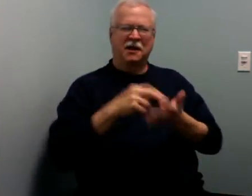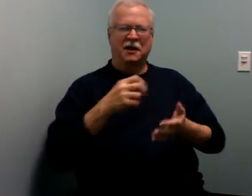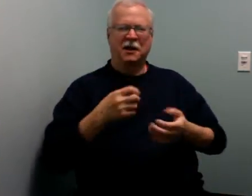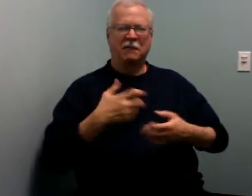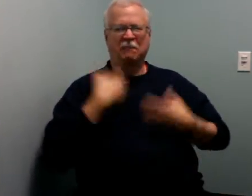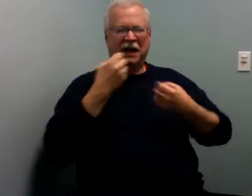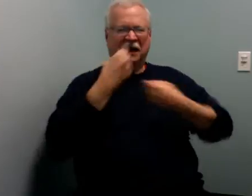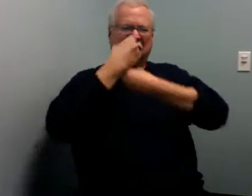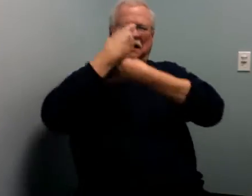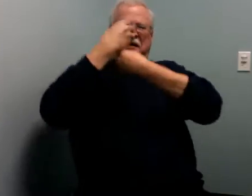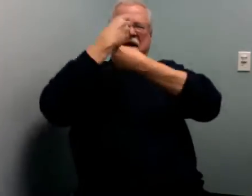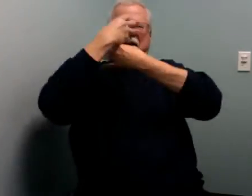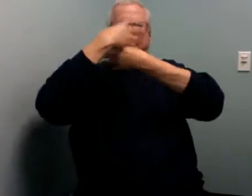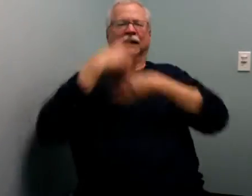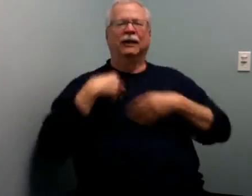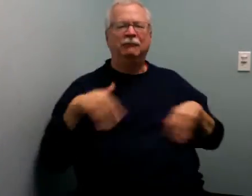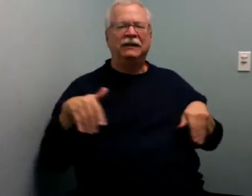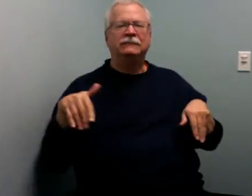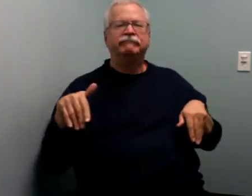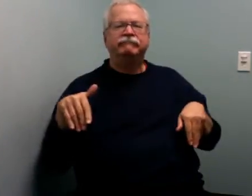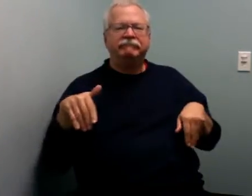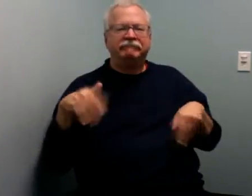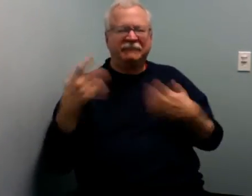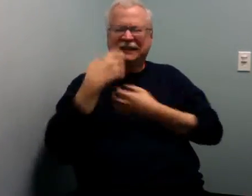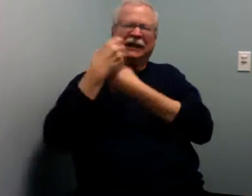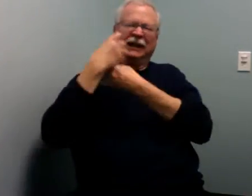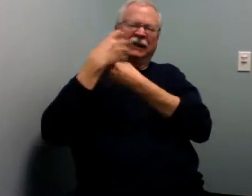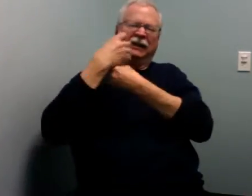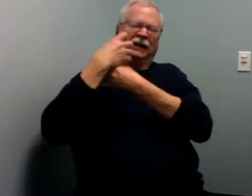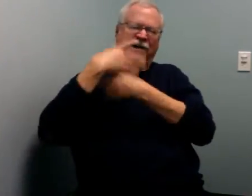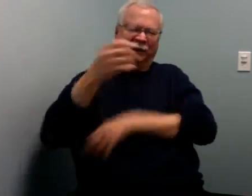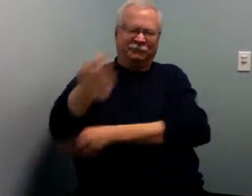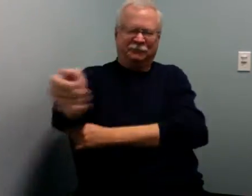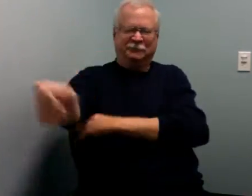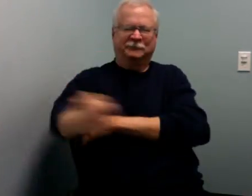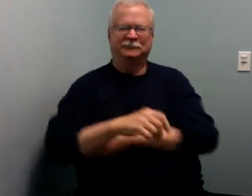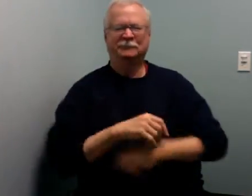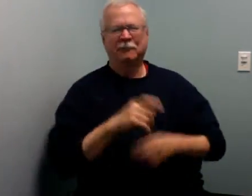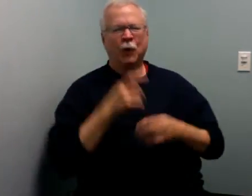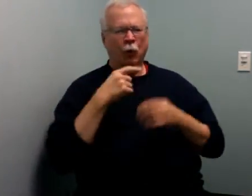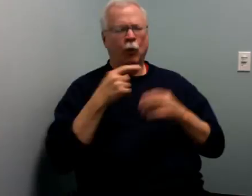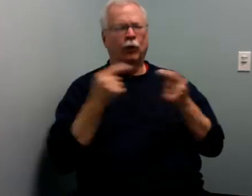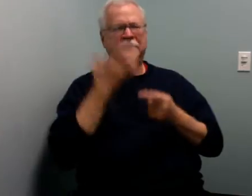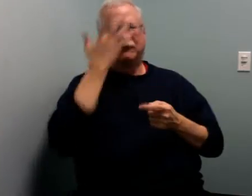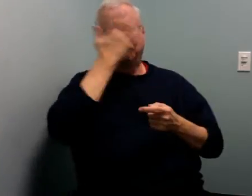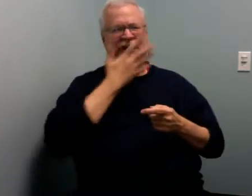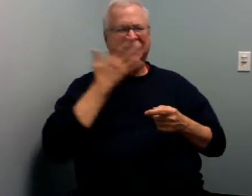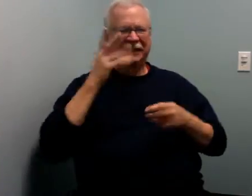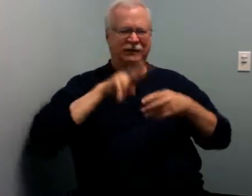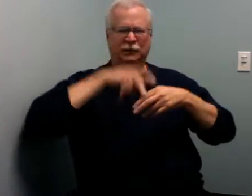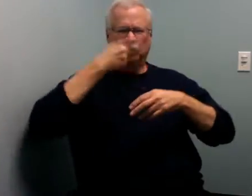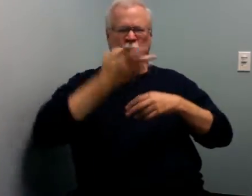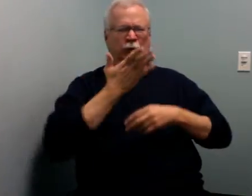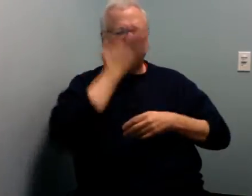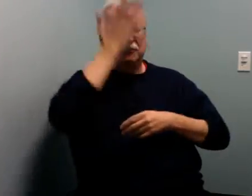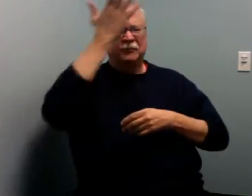And the ref threw a flag. And my coach was so upset that that's how I decided to stop him. And they were screaming at me. And